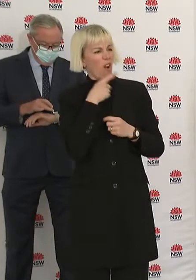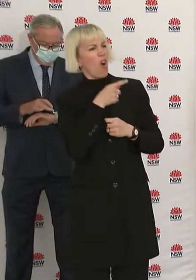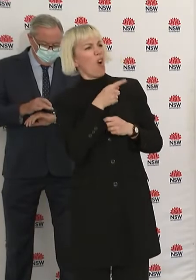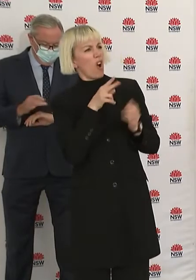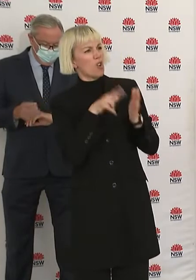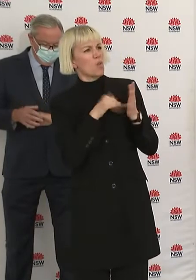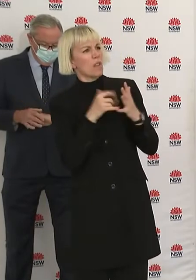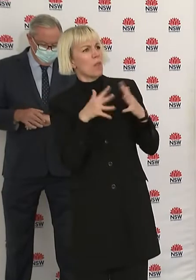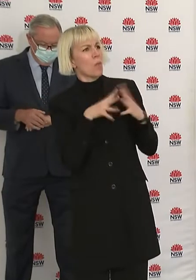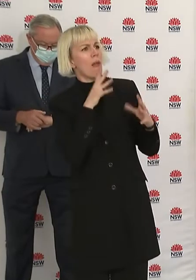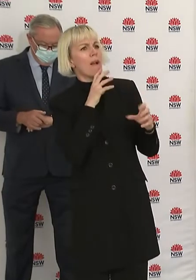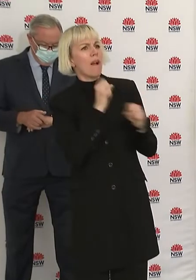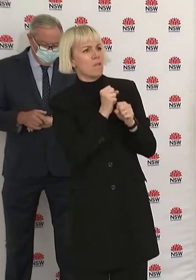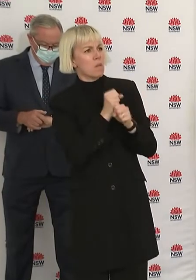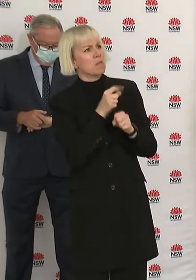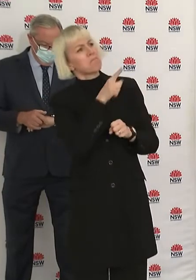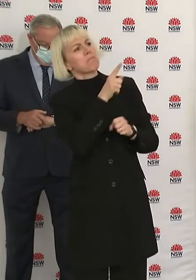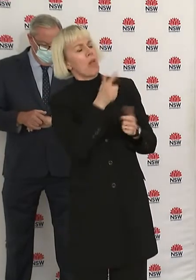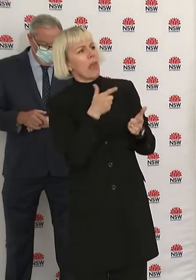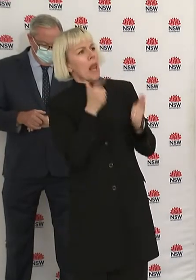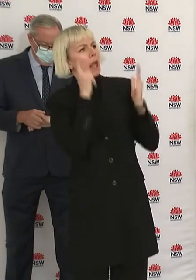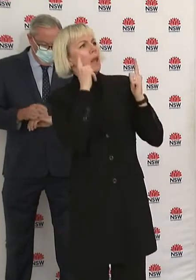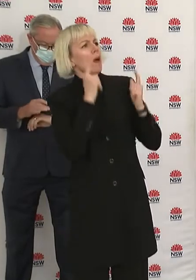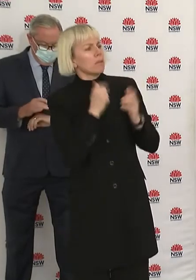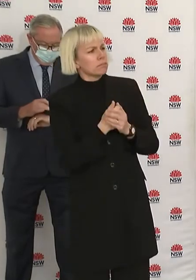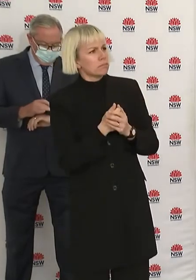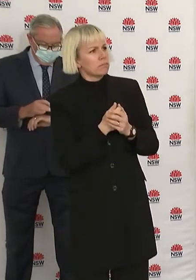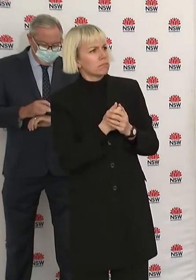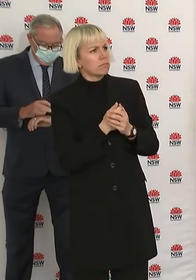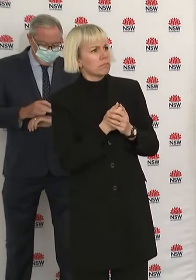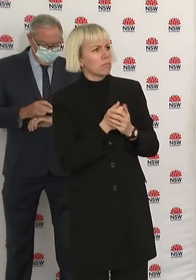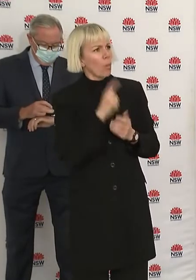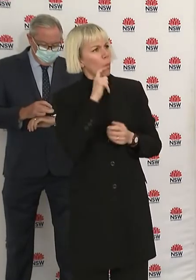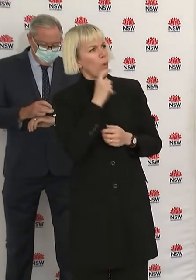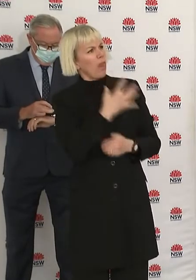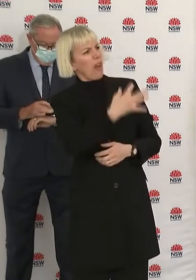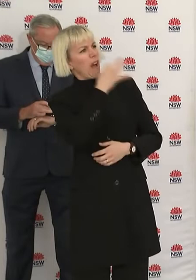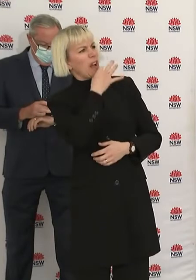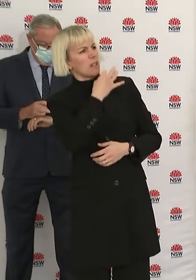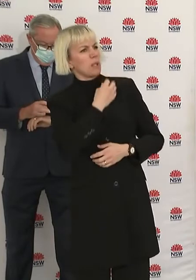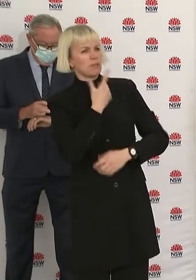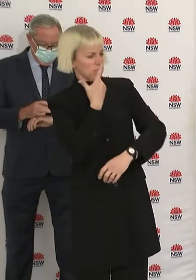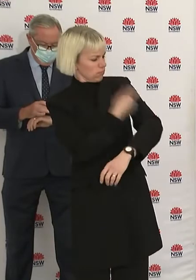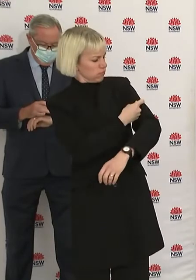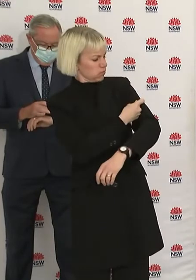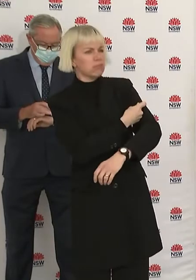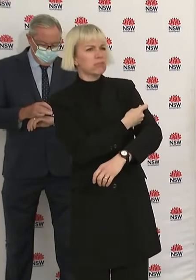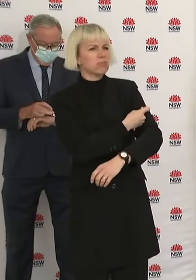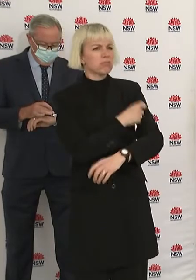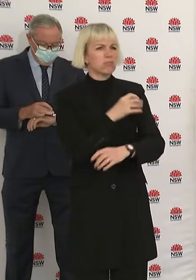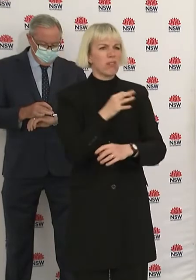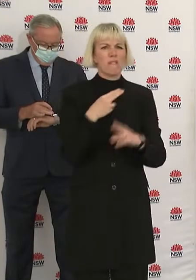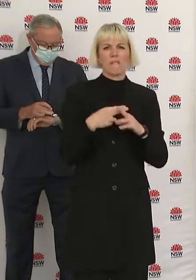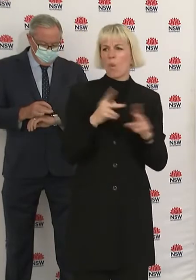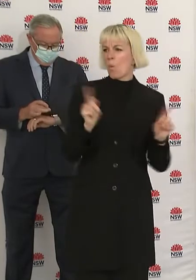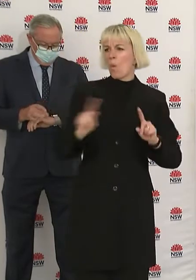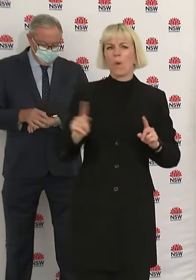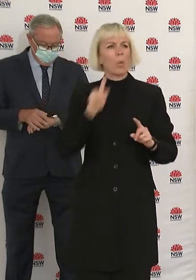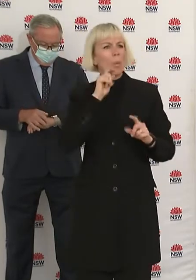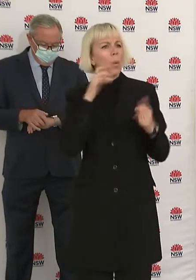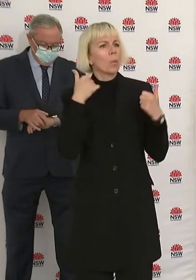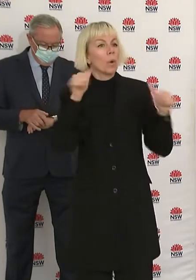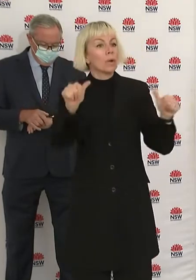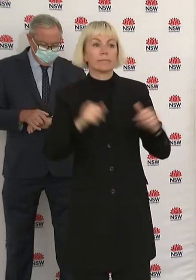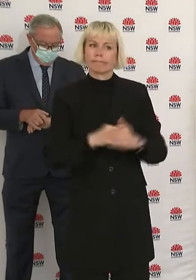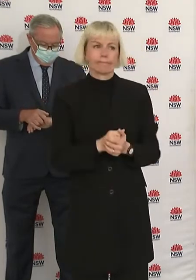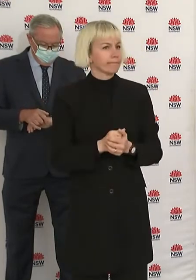I'm not the type of Premier, that's going to be asking citizens to do things we don't think are going to have any effect, right? So whenever I get questions